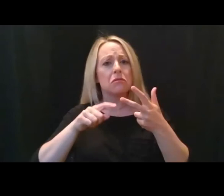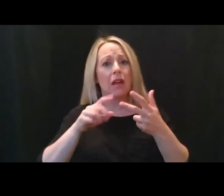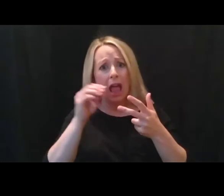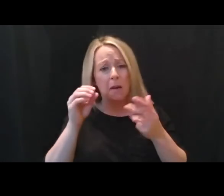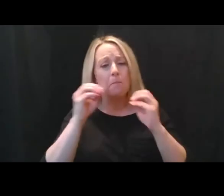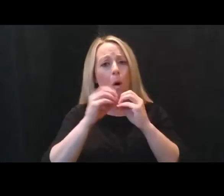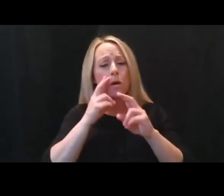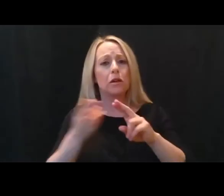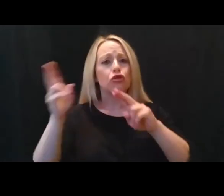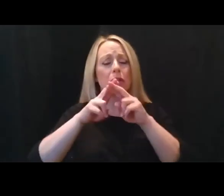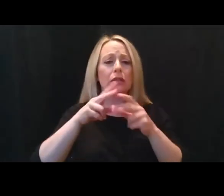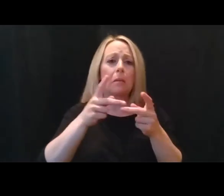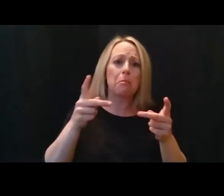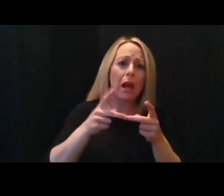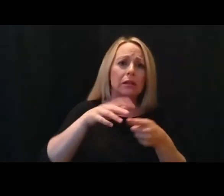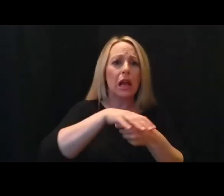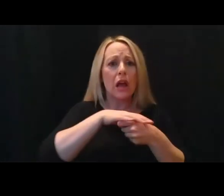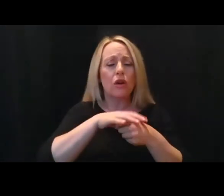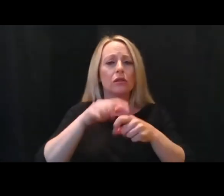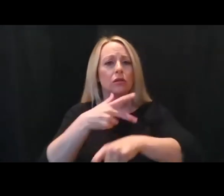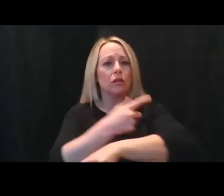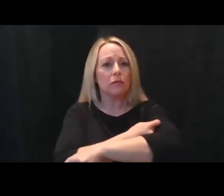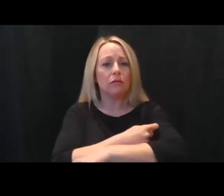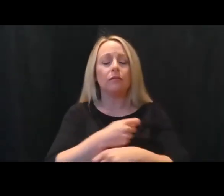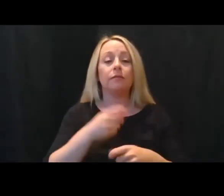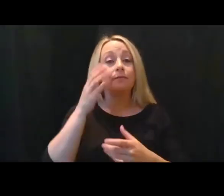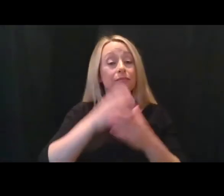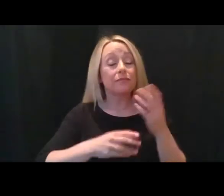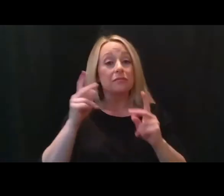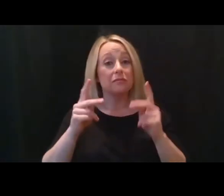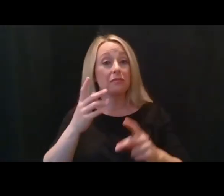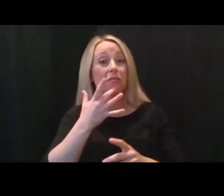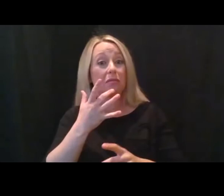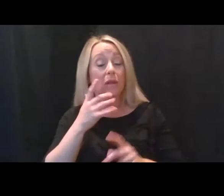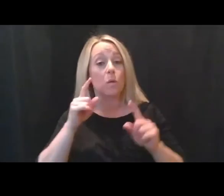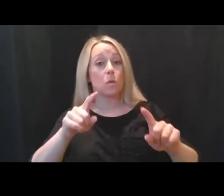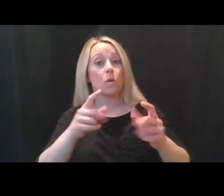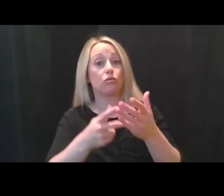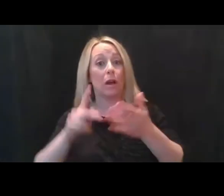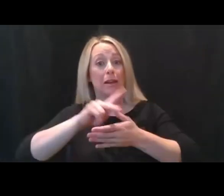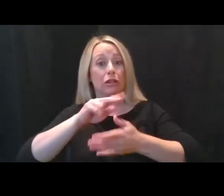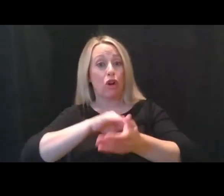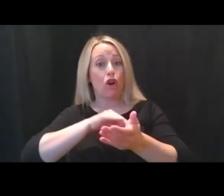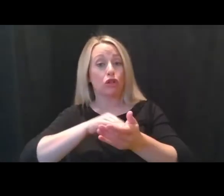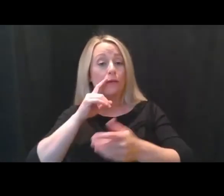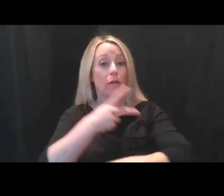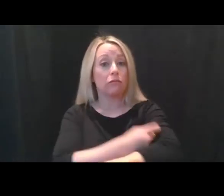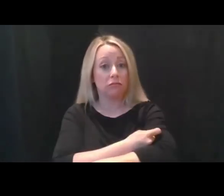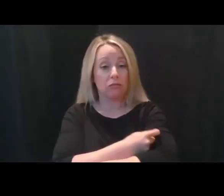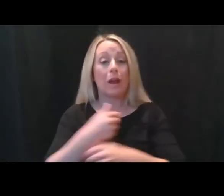will choose to look to their healthcare provider for vaccine. We have invited 3 of our large